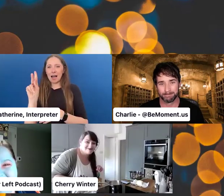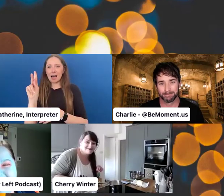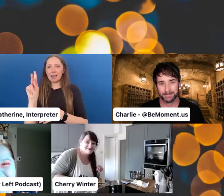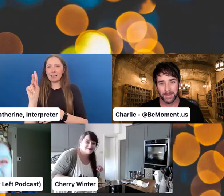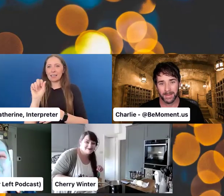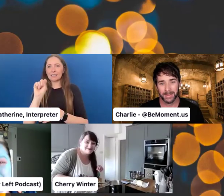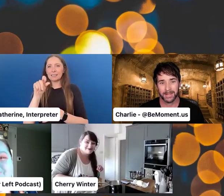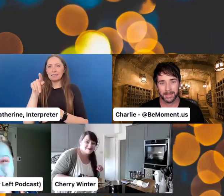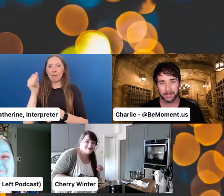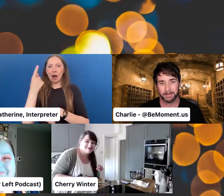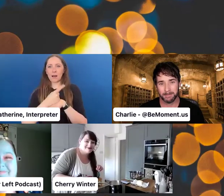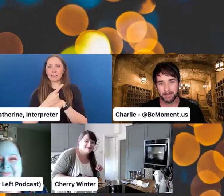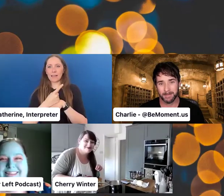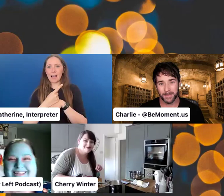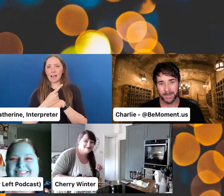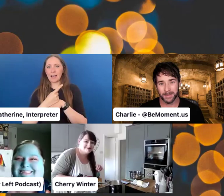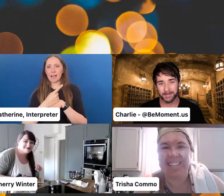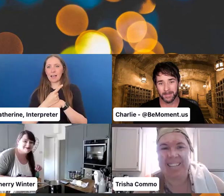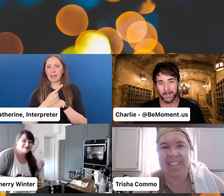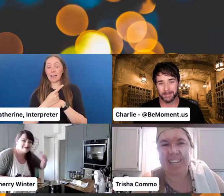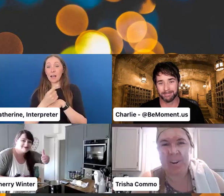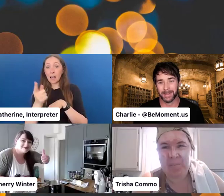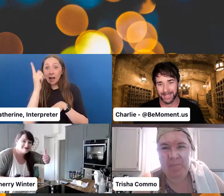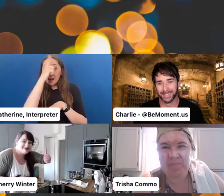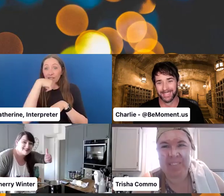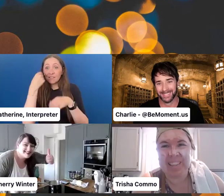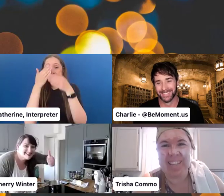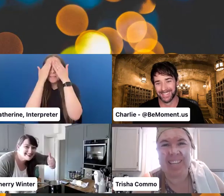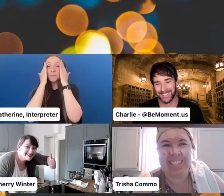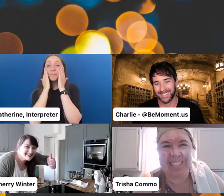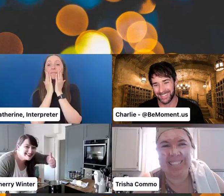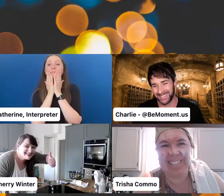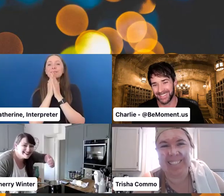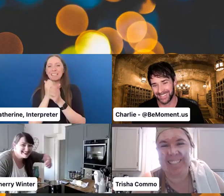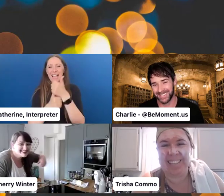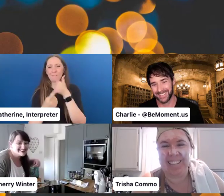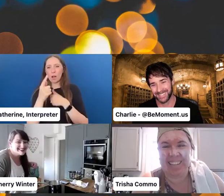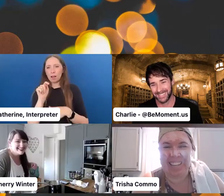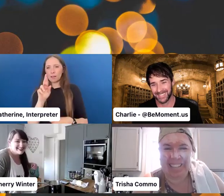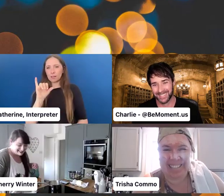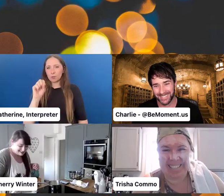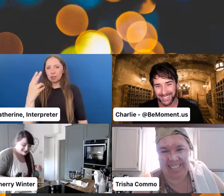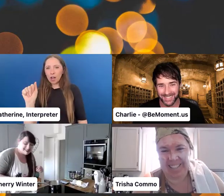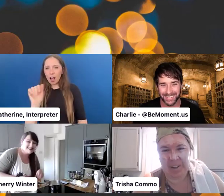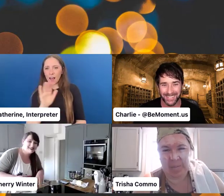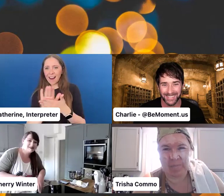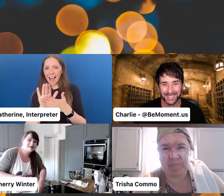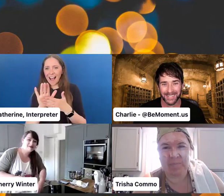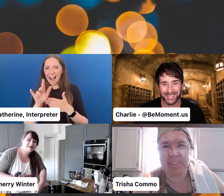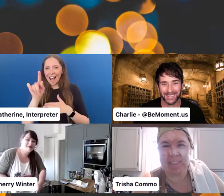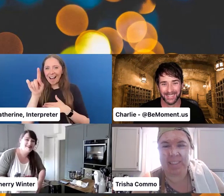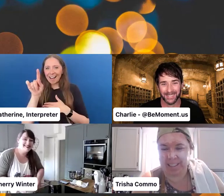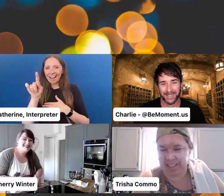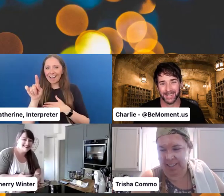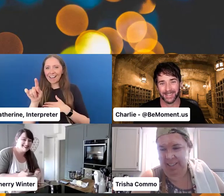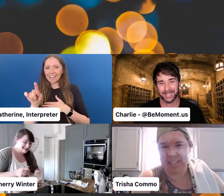Spa day. Cherry, you got a face mask on too. Oh my God, everyone. Trisha, nice.